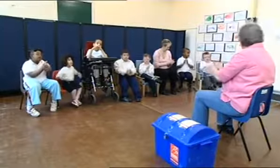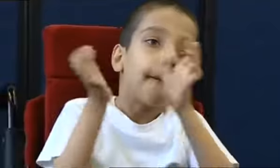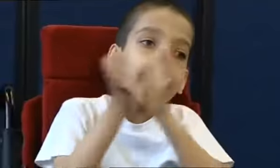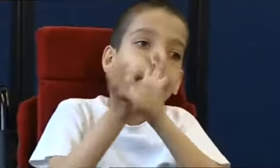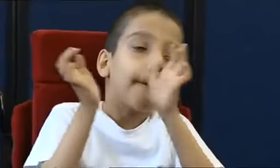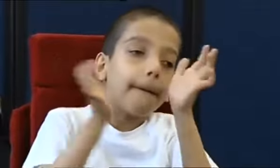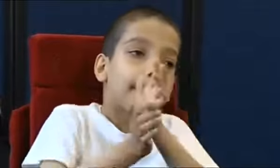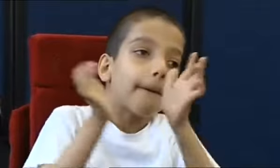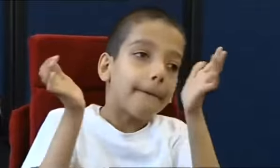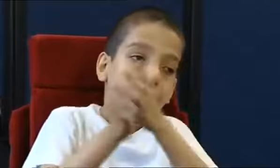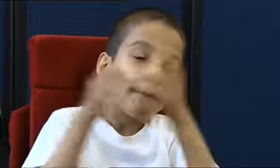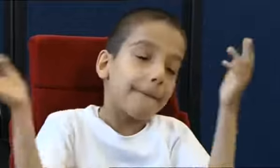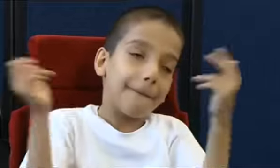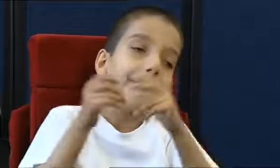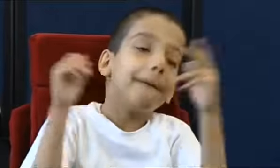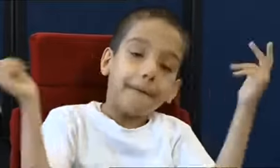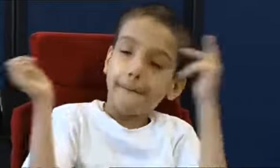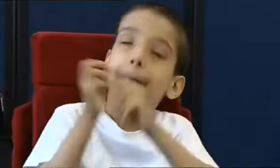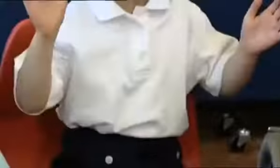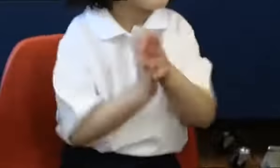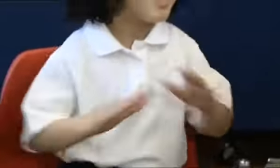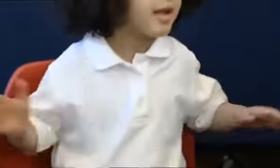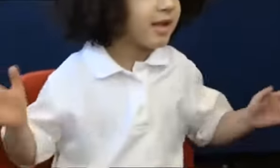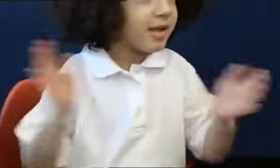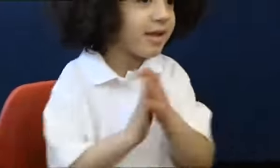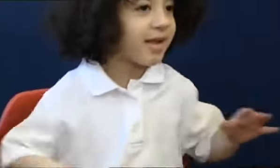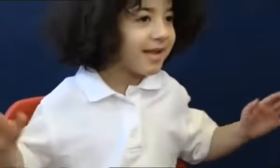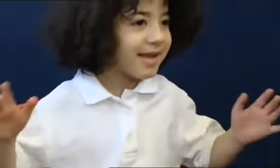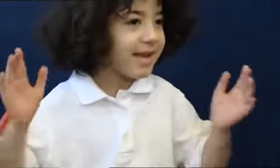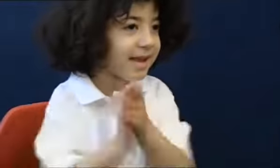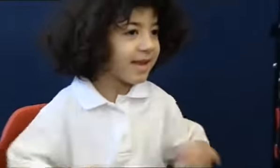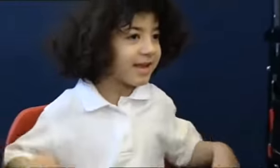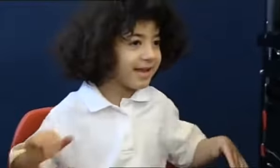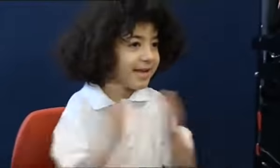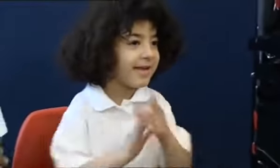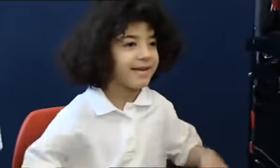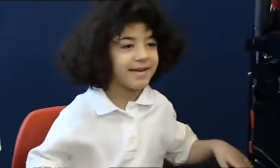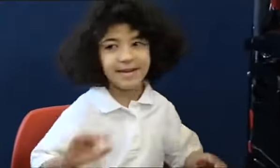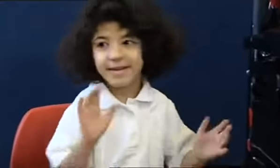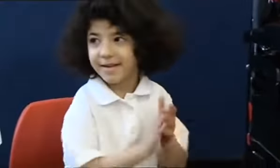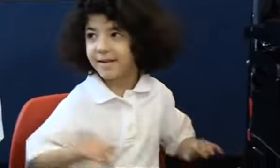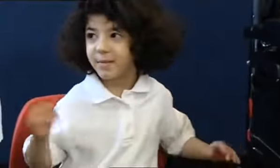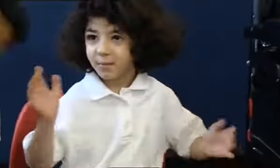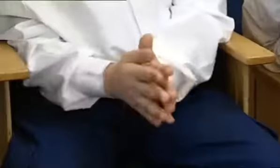So we can clap our hands and make a sound. Clap, clap, clap.